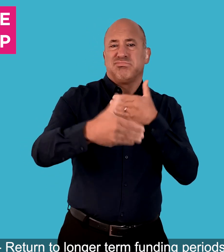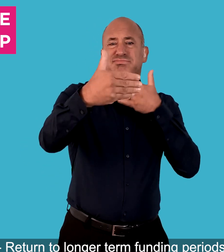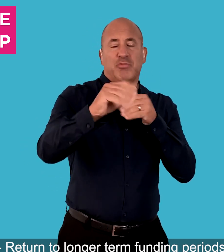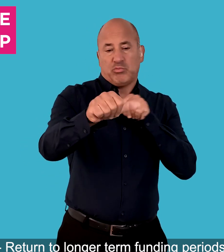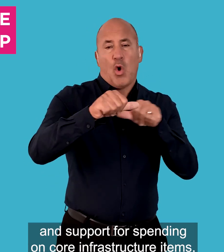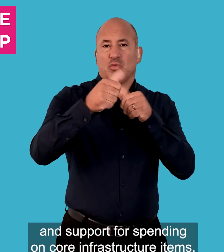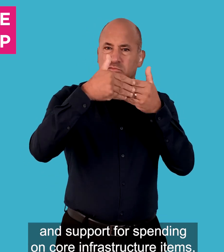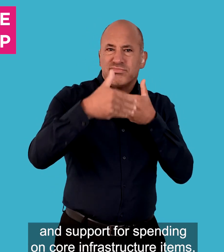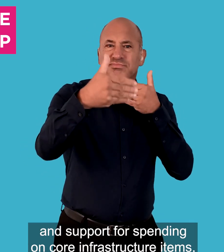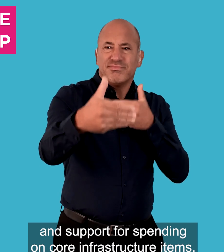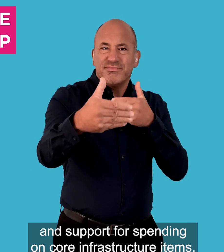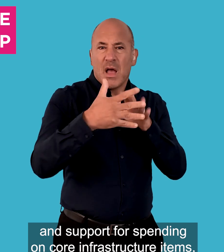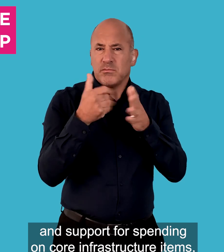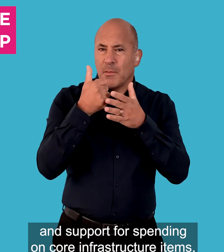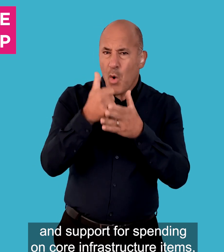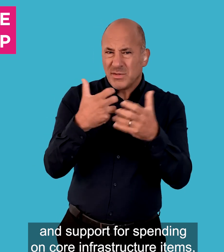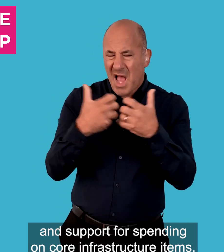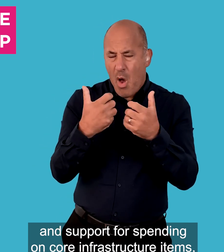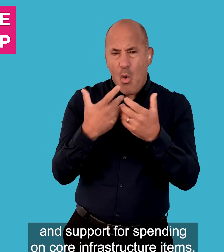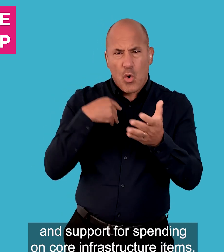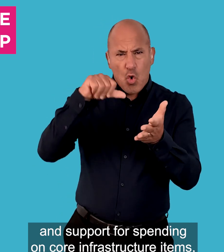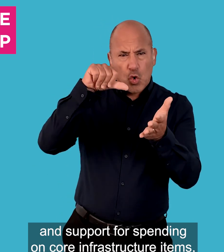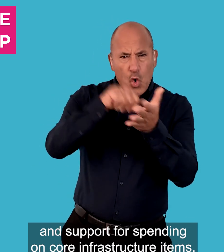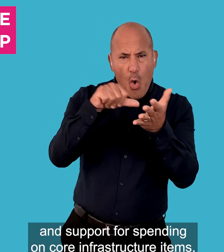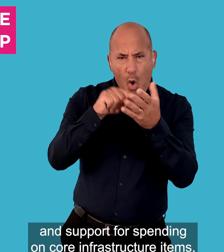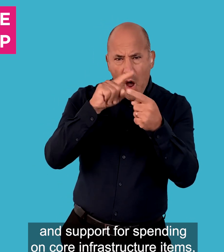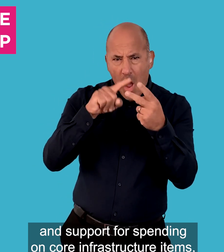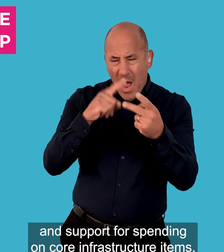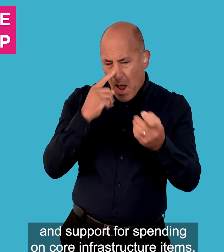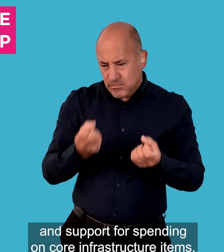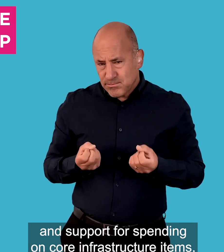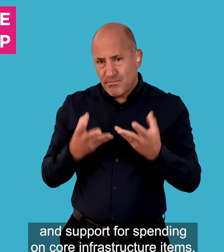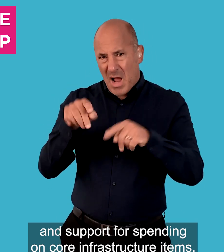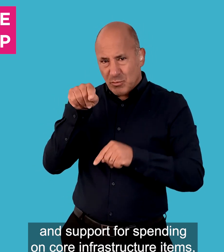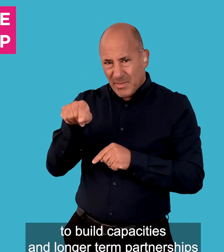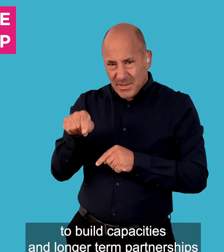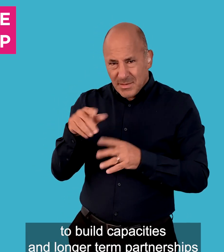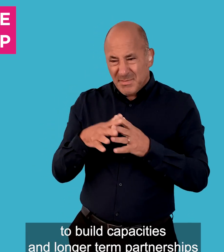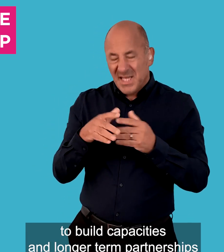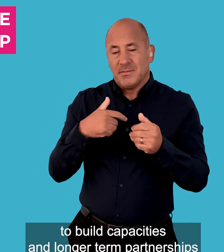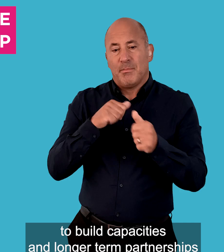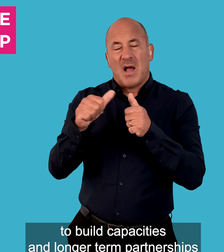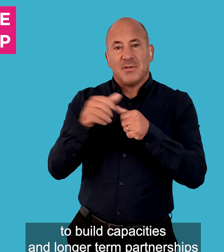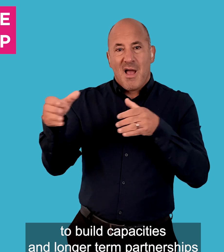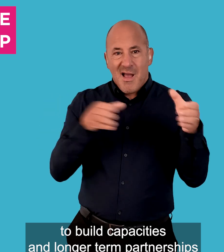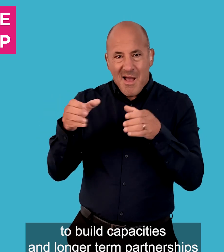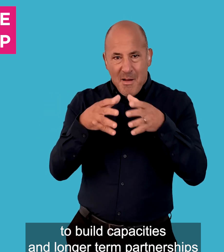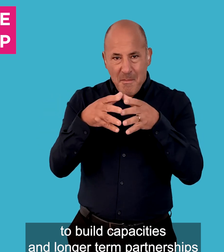periods. And support for spending on core infrastructure items. To build